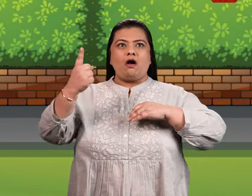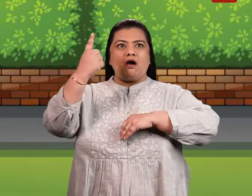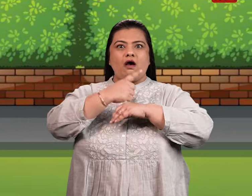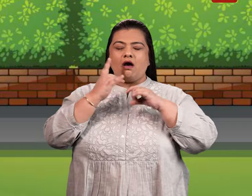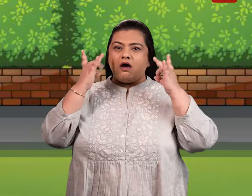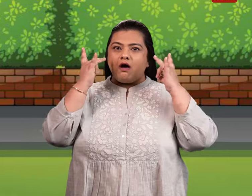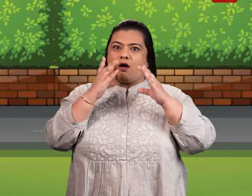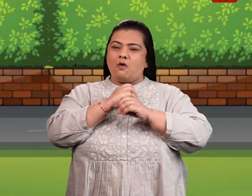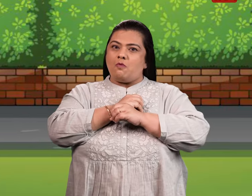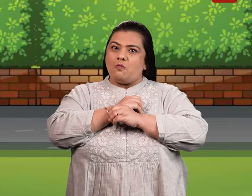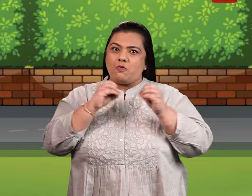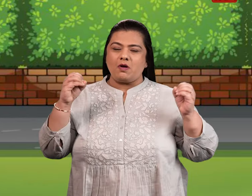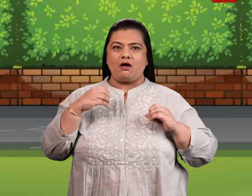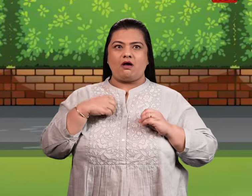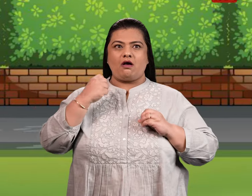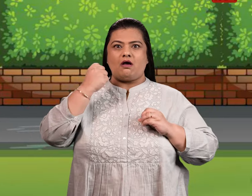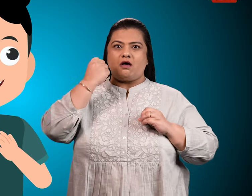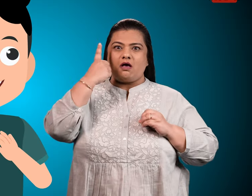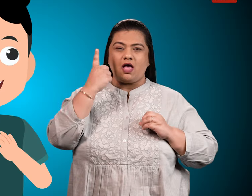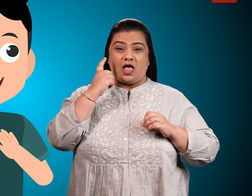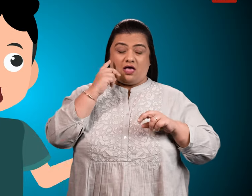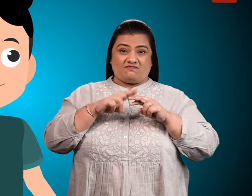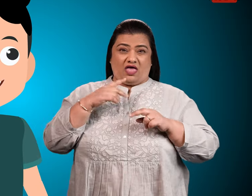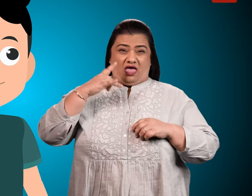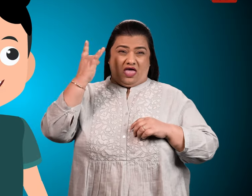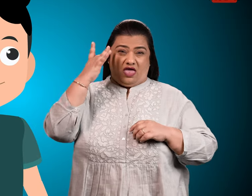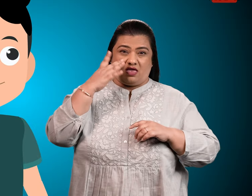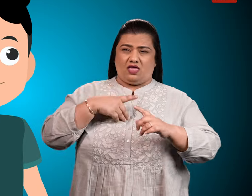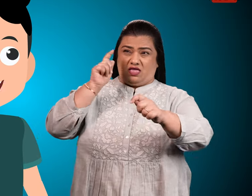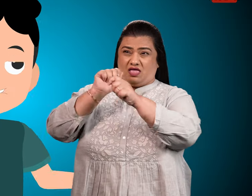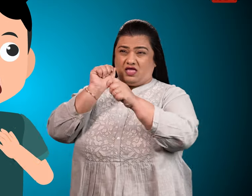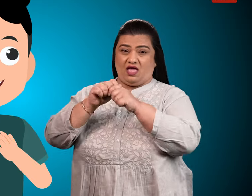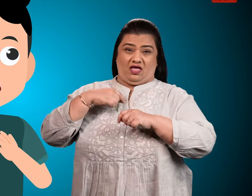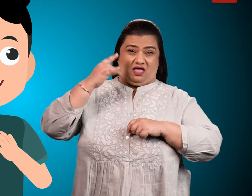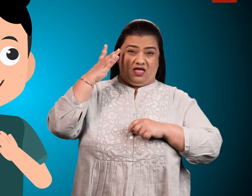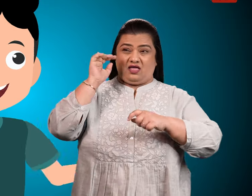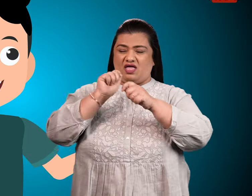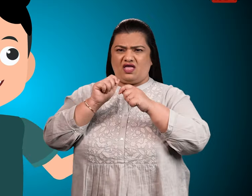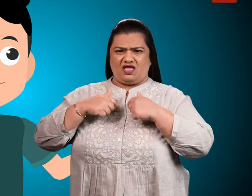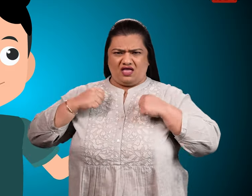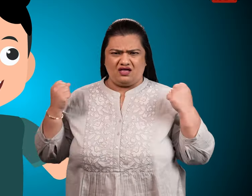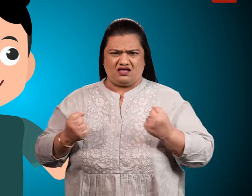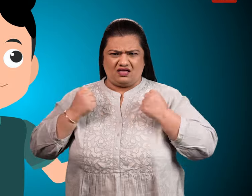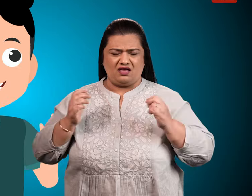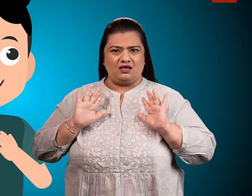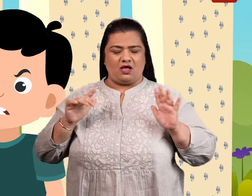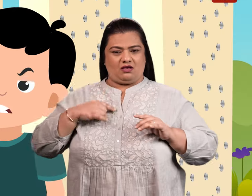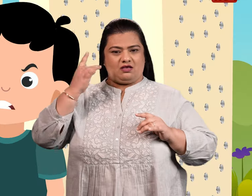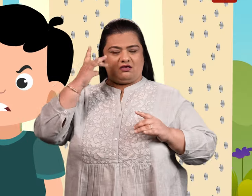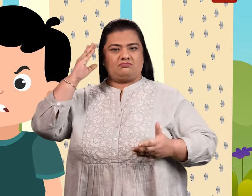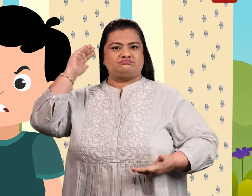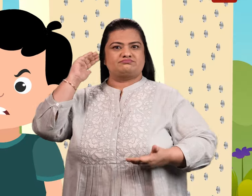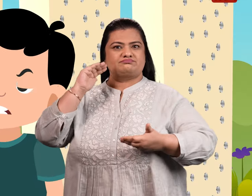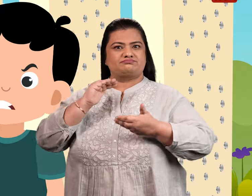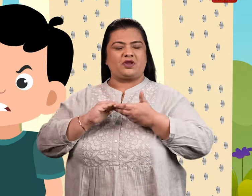One day the boy realized he wasn't getting angry at all. The boy finally realized that it was easy to control his